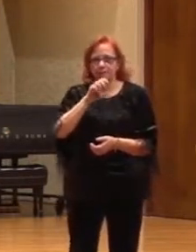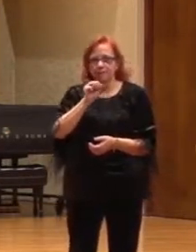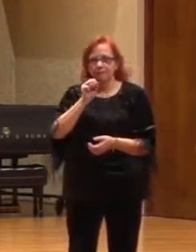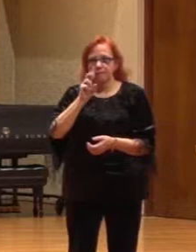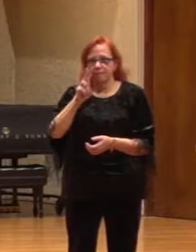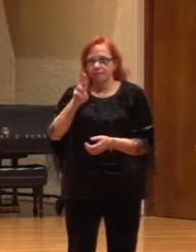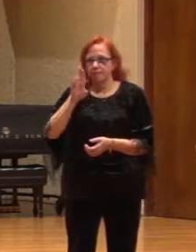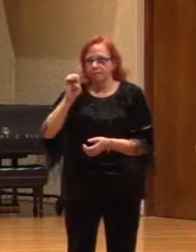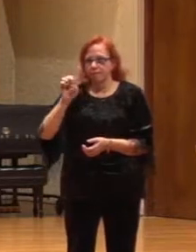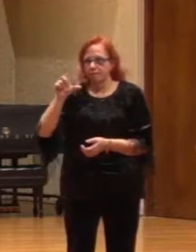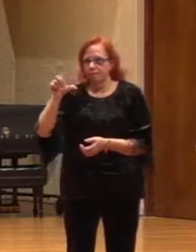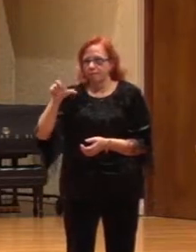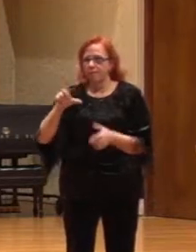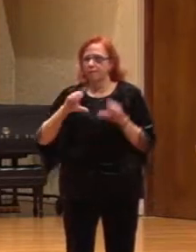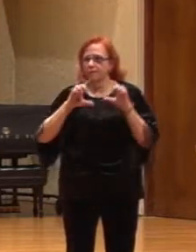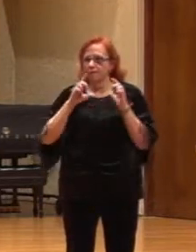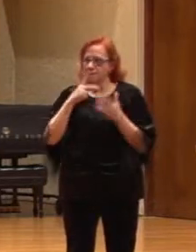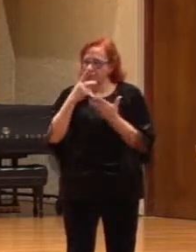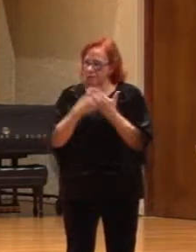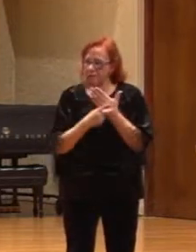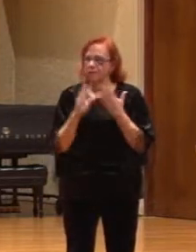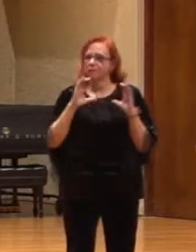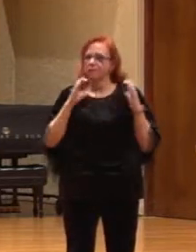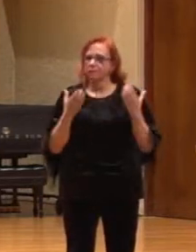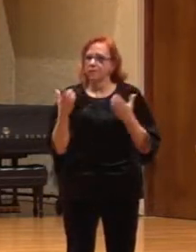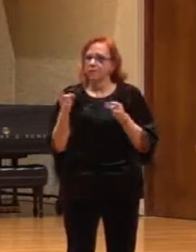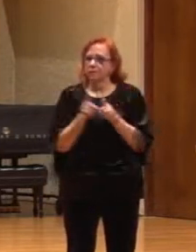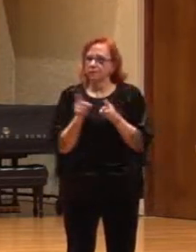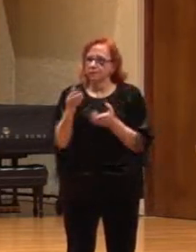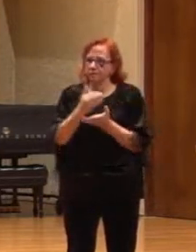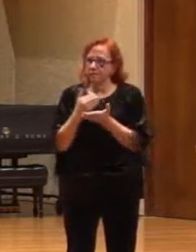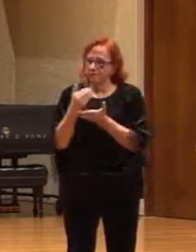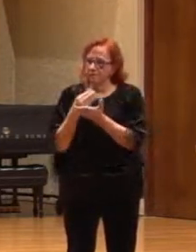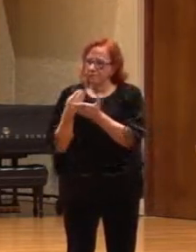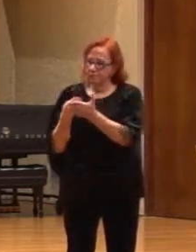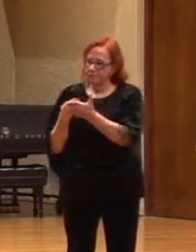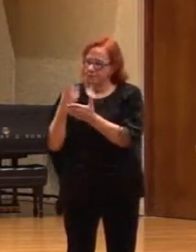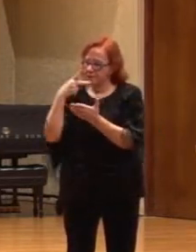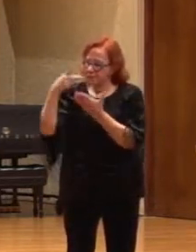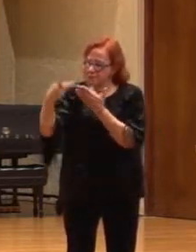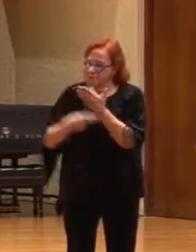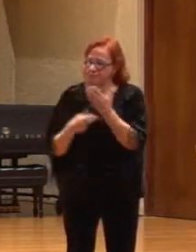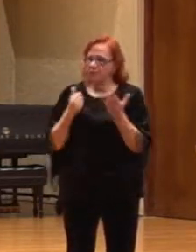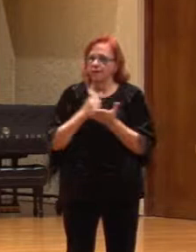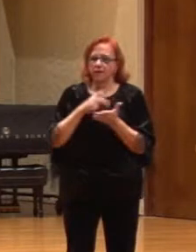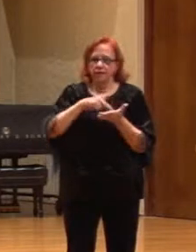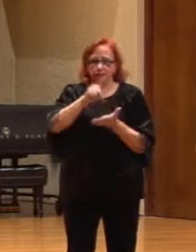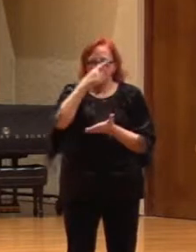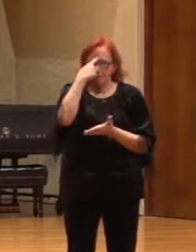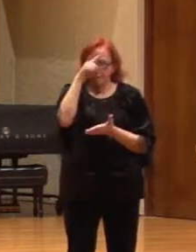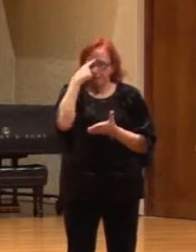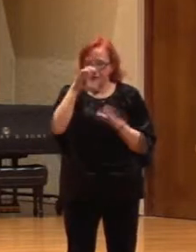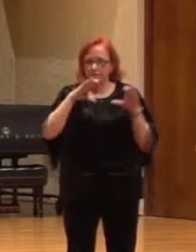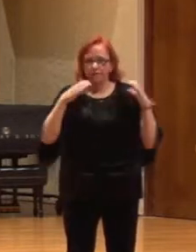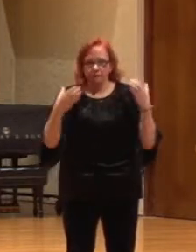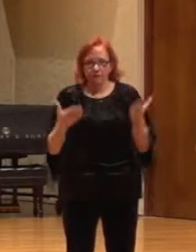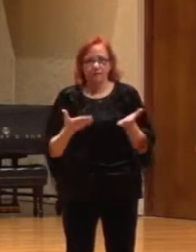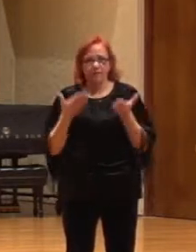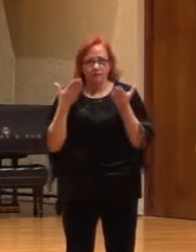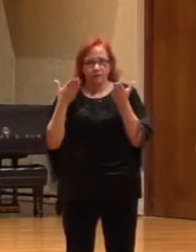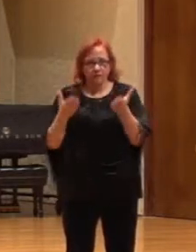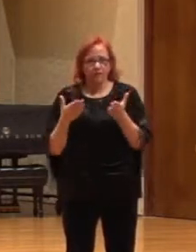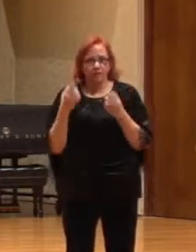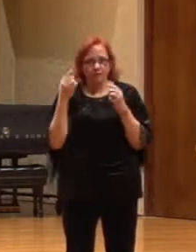program. Please note that our class is also raising funds for this program to help pay for the costs of offering